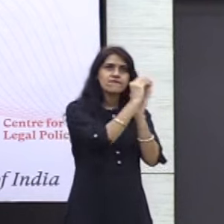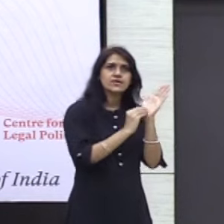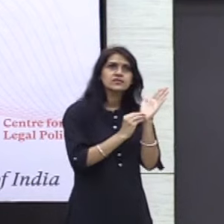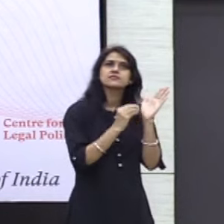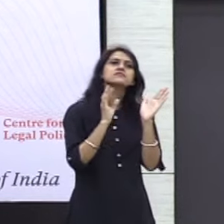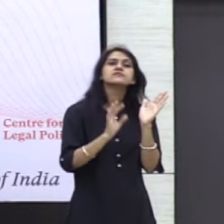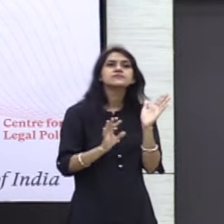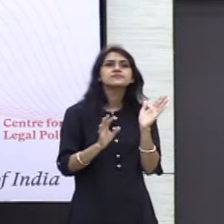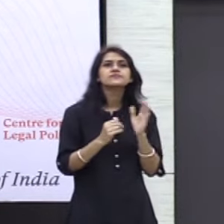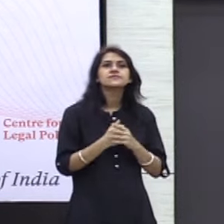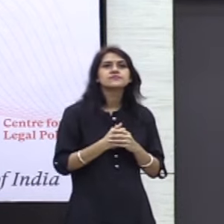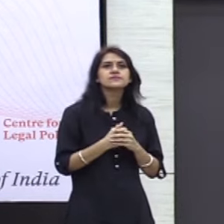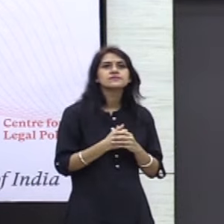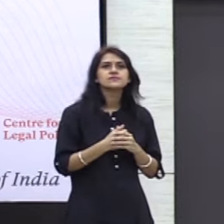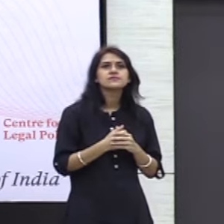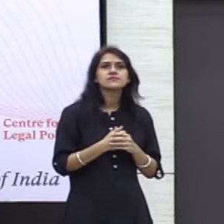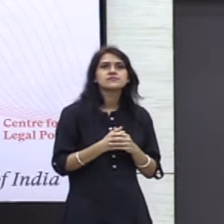about is that